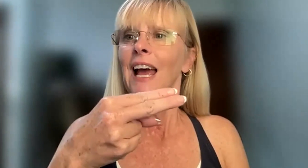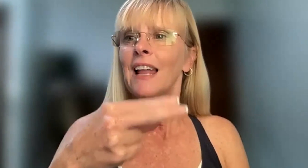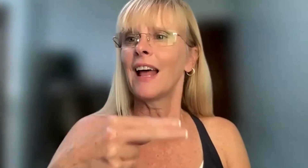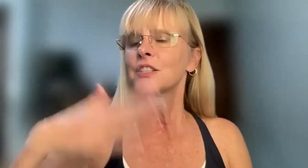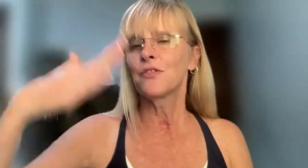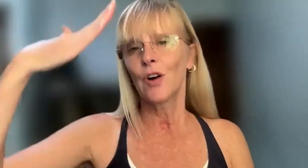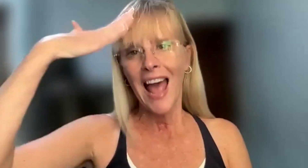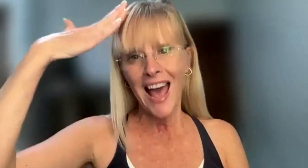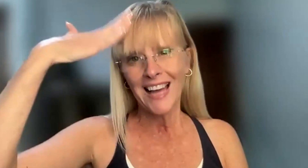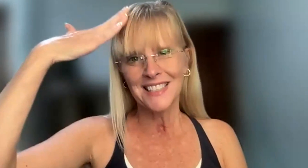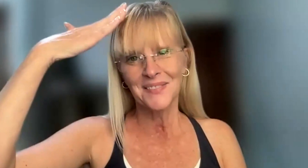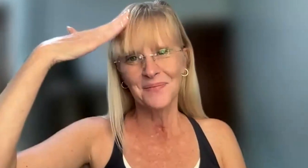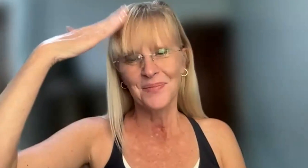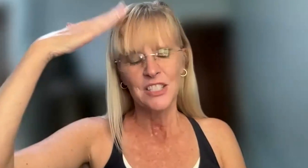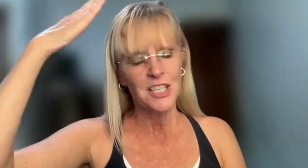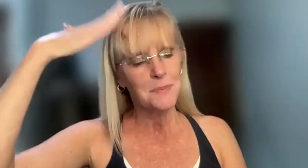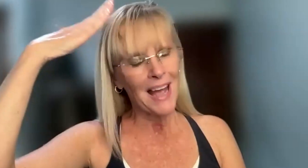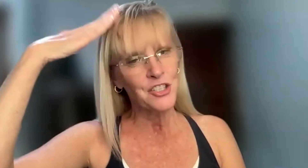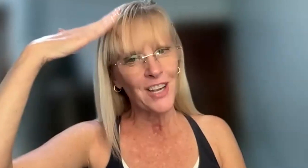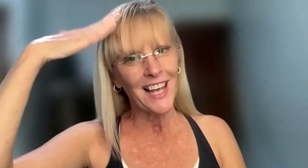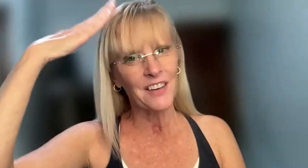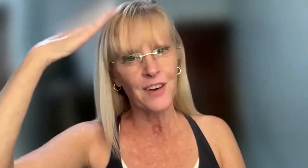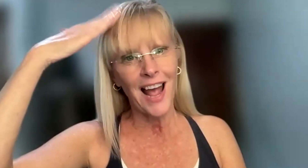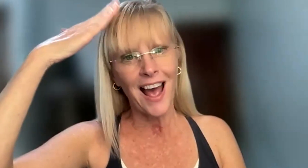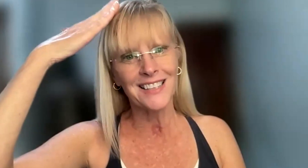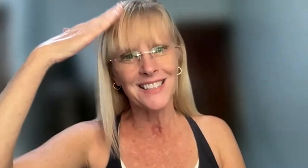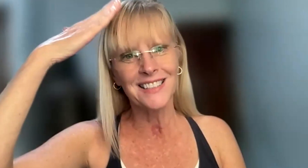and that's for hat. Just pat your head for hat.